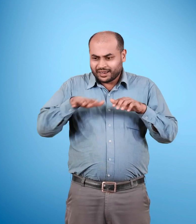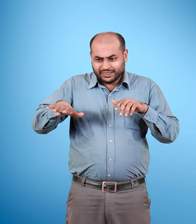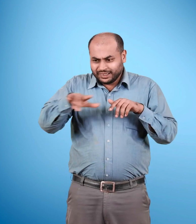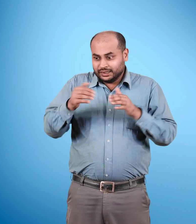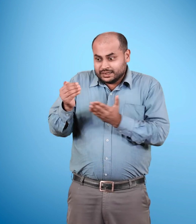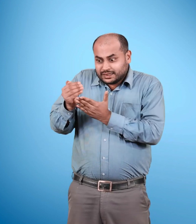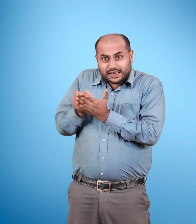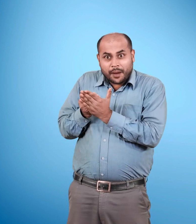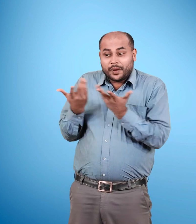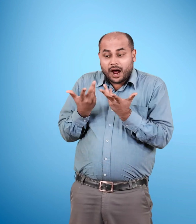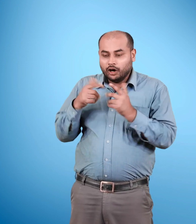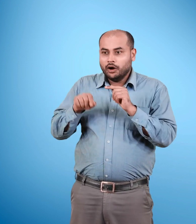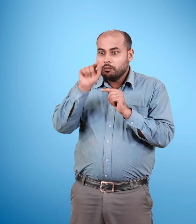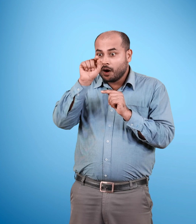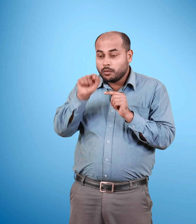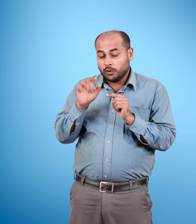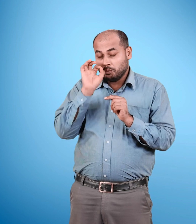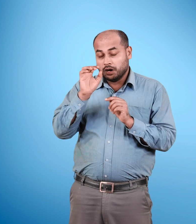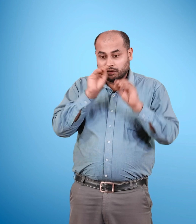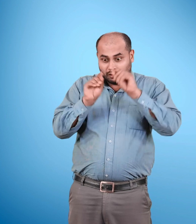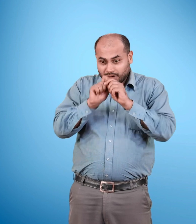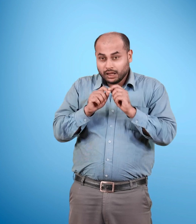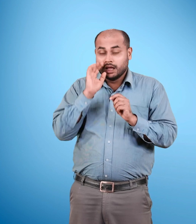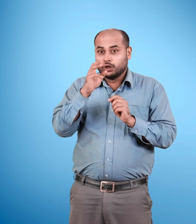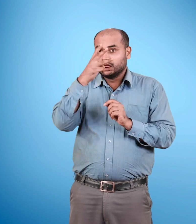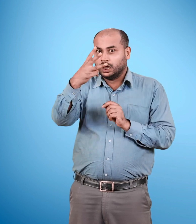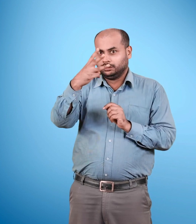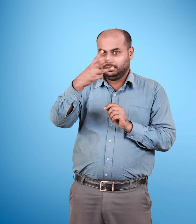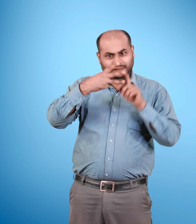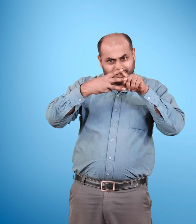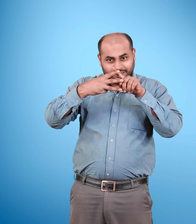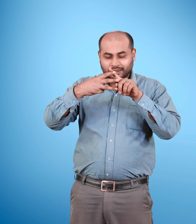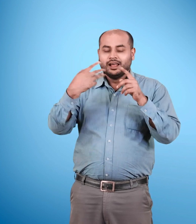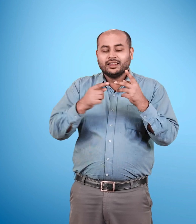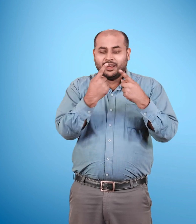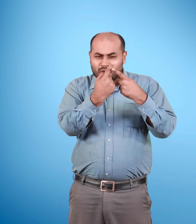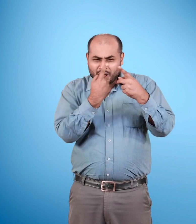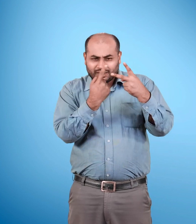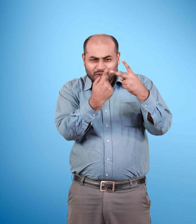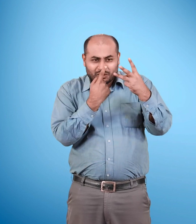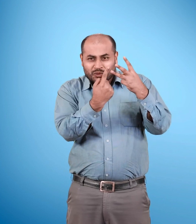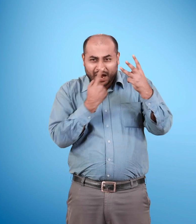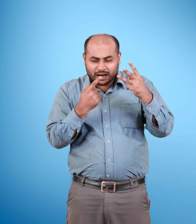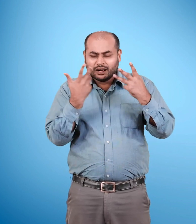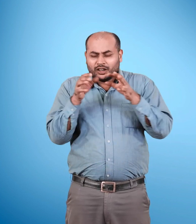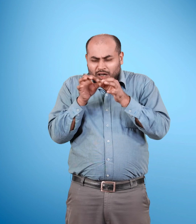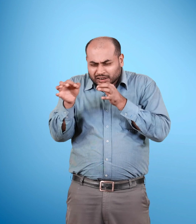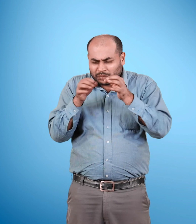List 3 activities in which you can save water. For each activity, describe how you would do